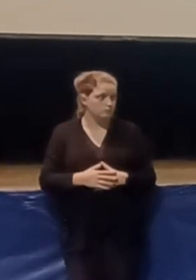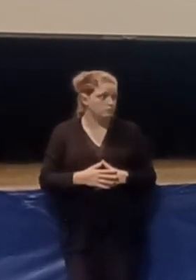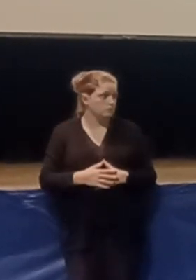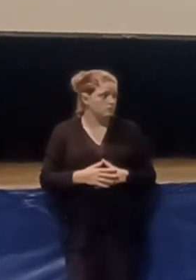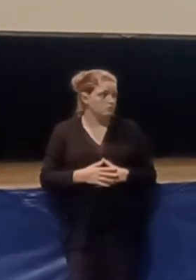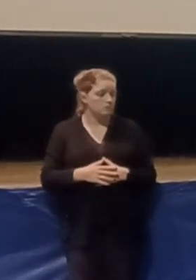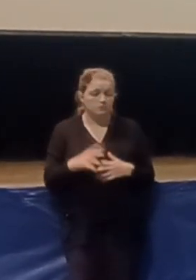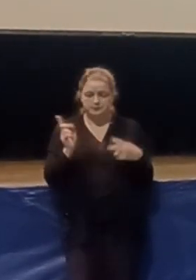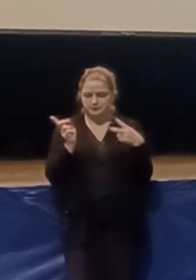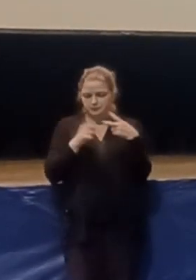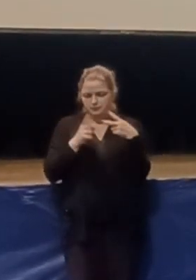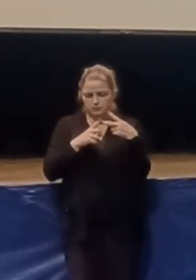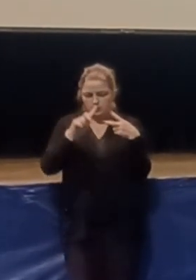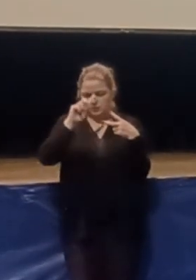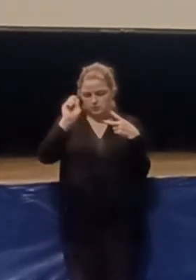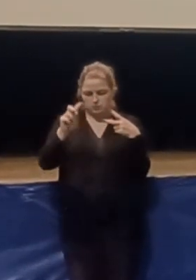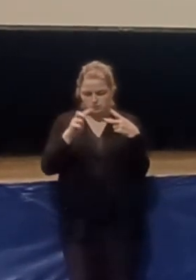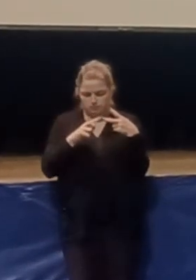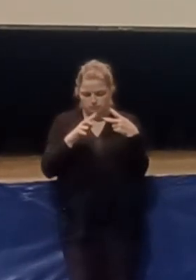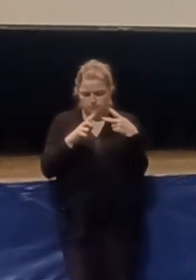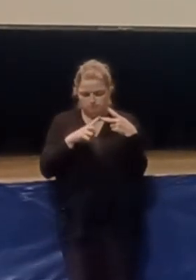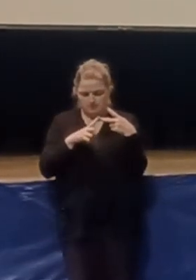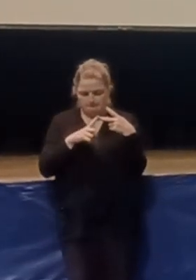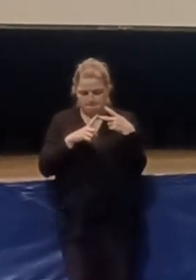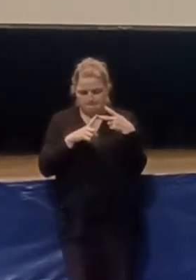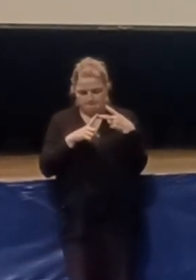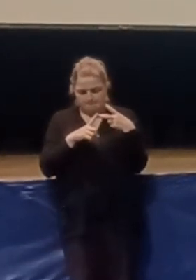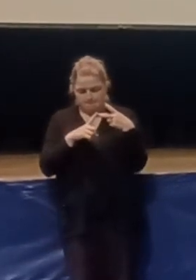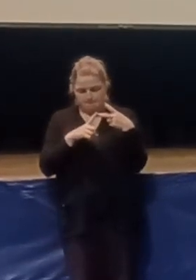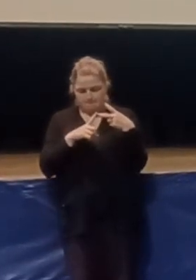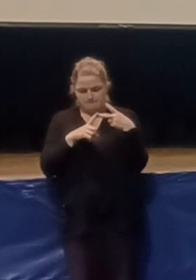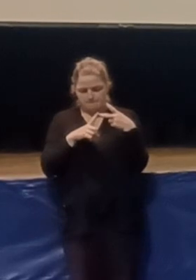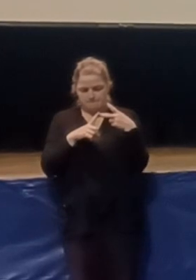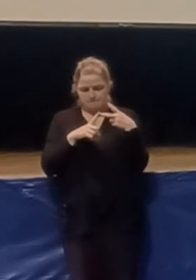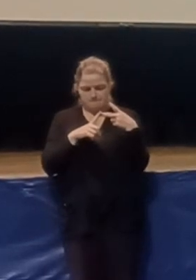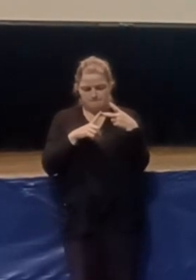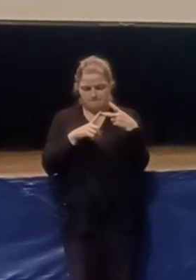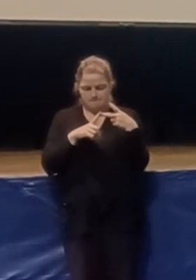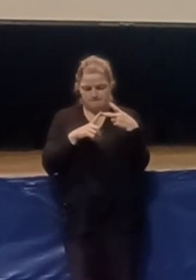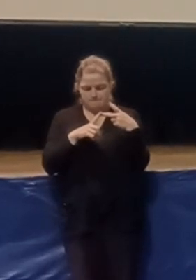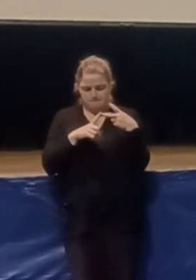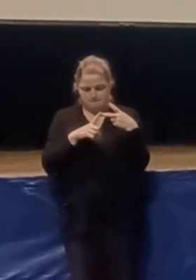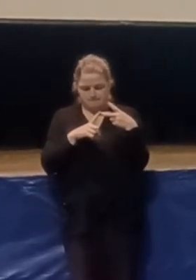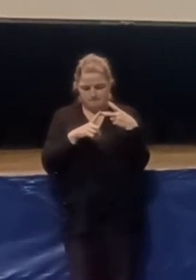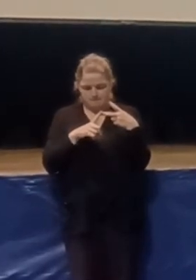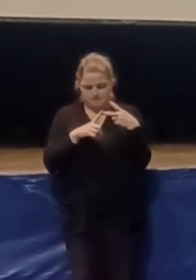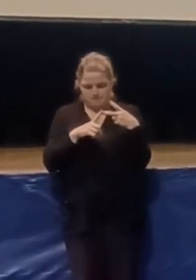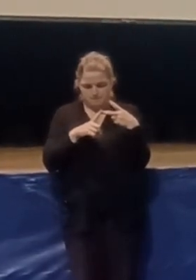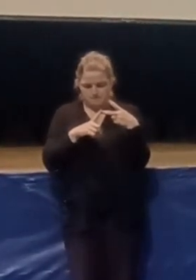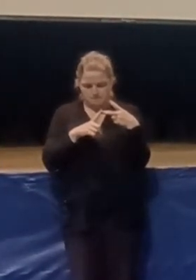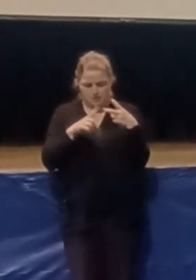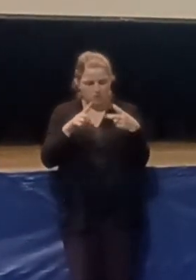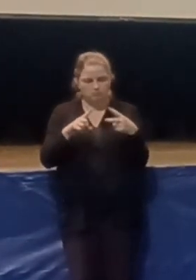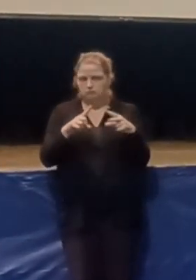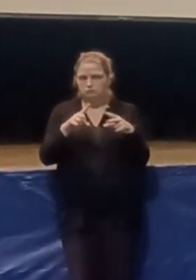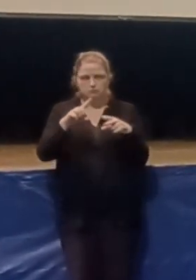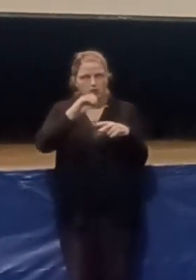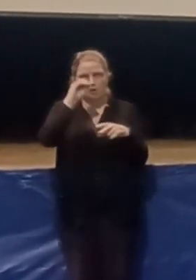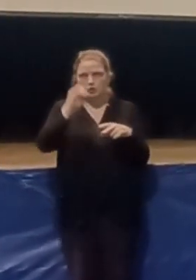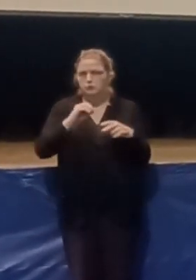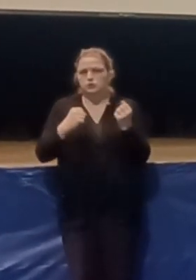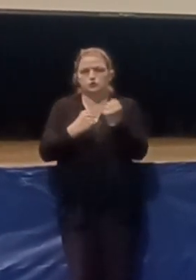much. And then just the second question, and totally supportive, of course, of switching the